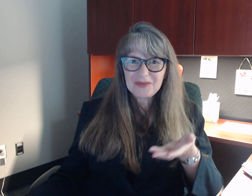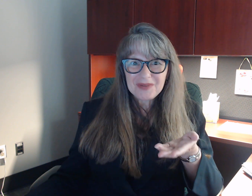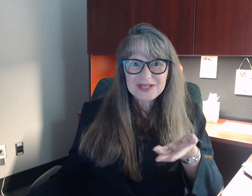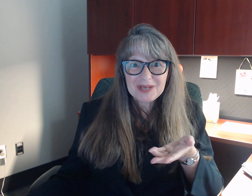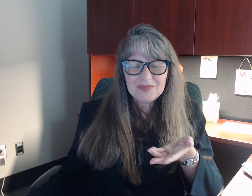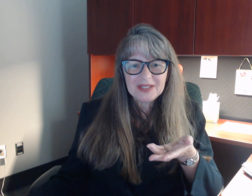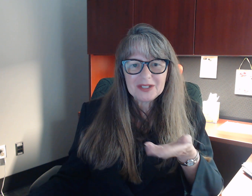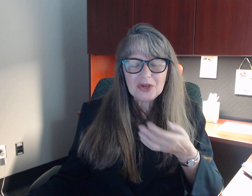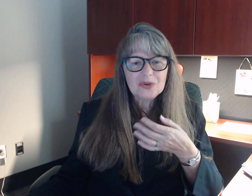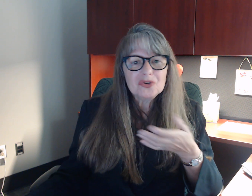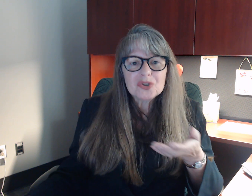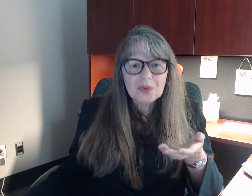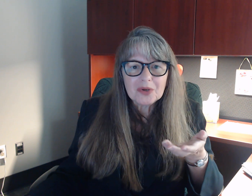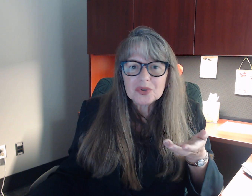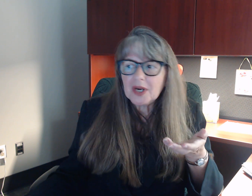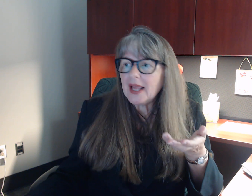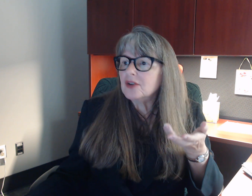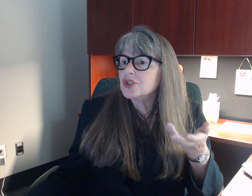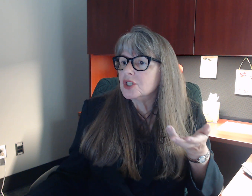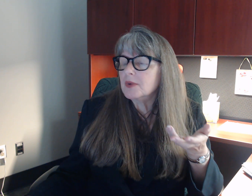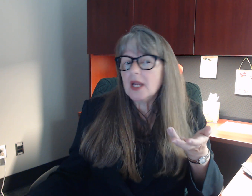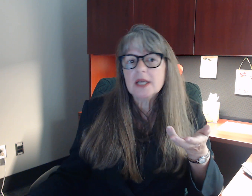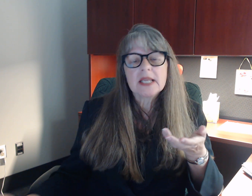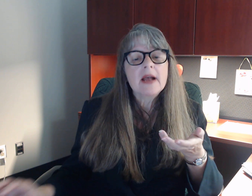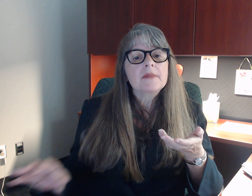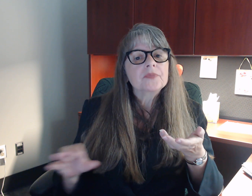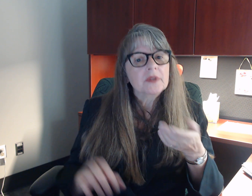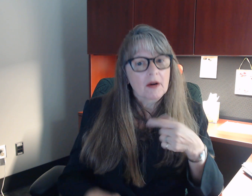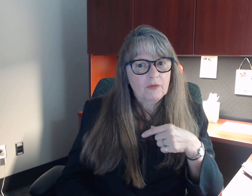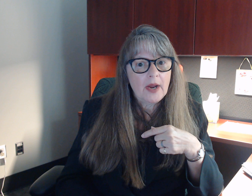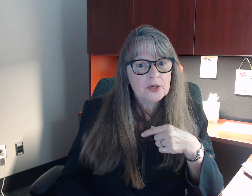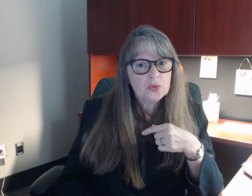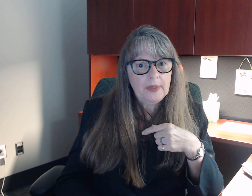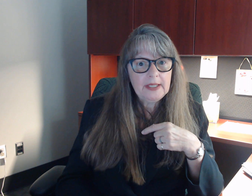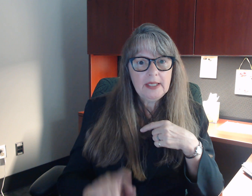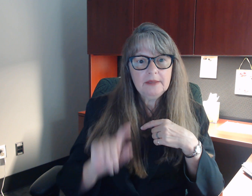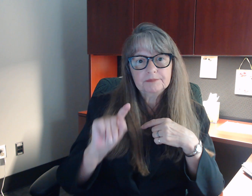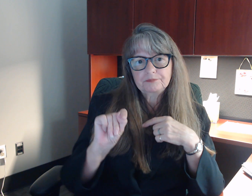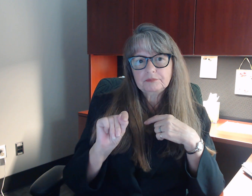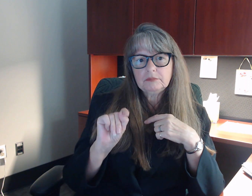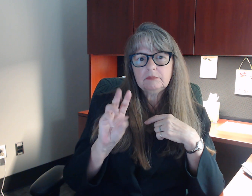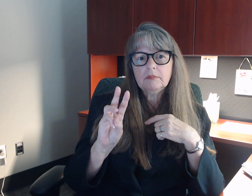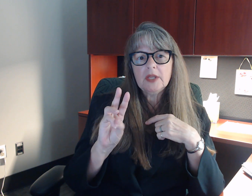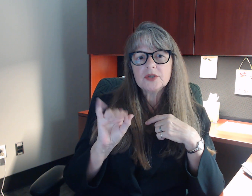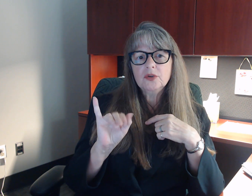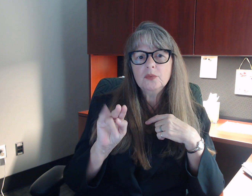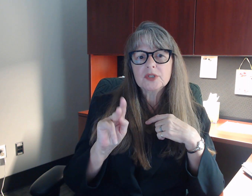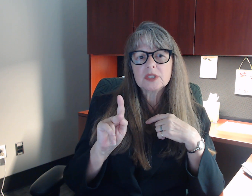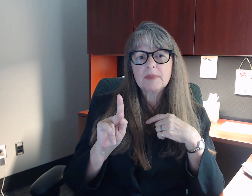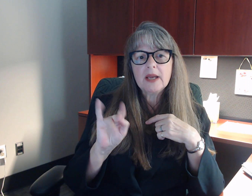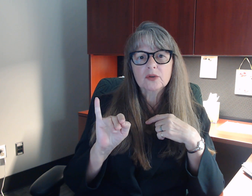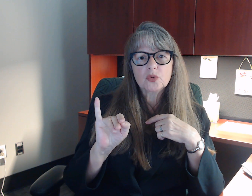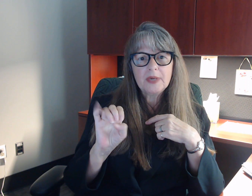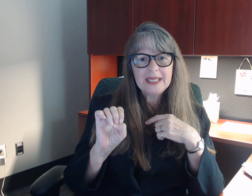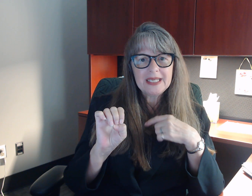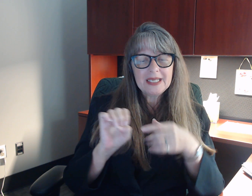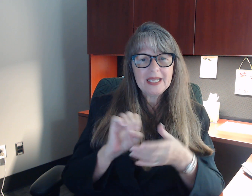be something that you just want to go try it out just because. A fried Twinkie. So you would spell Twinkie and